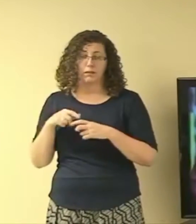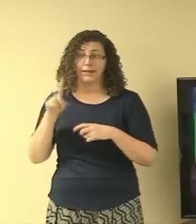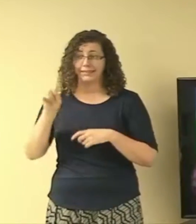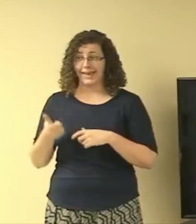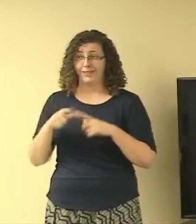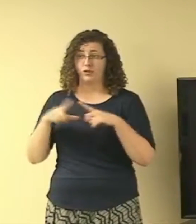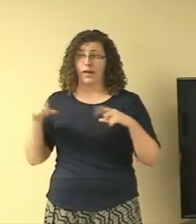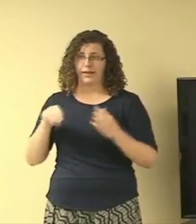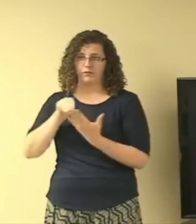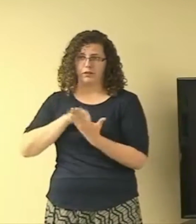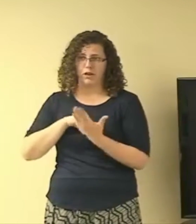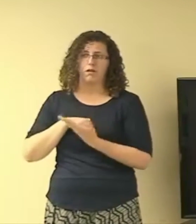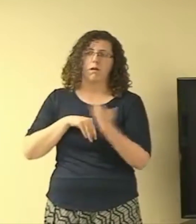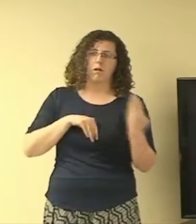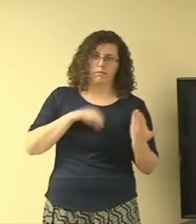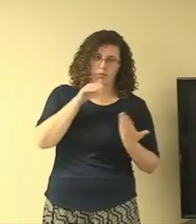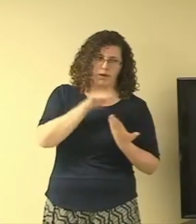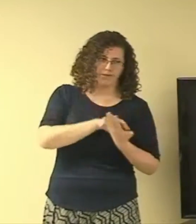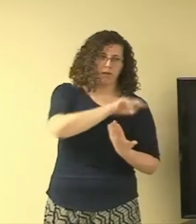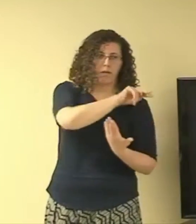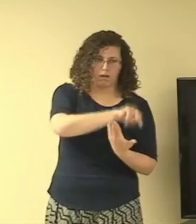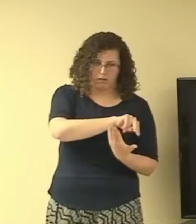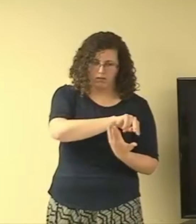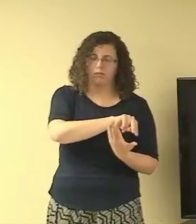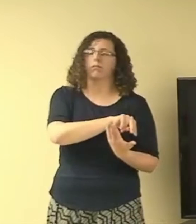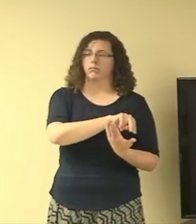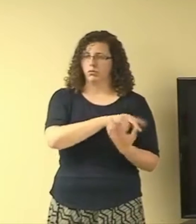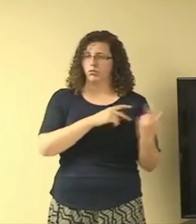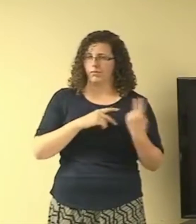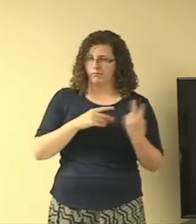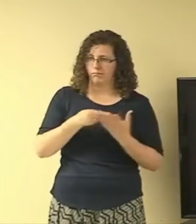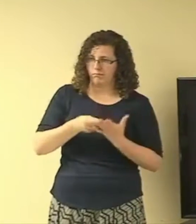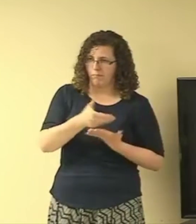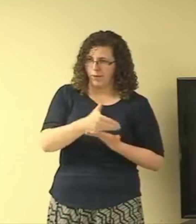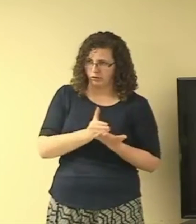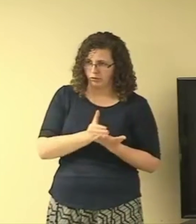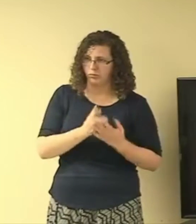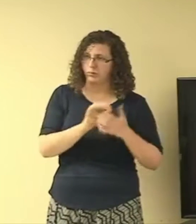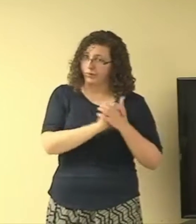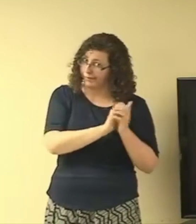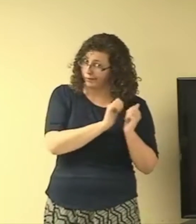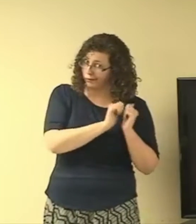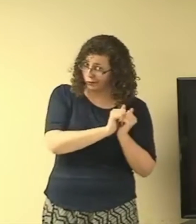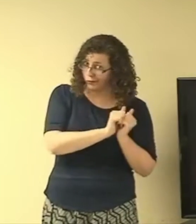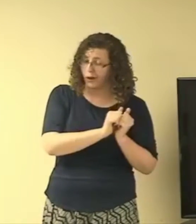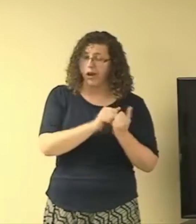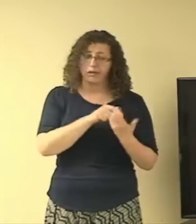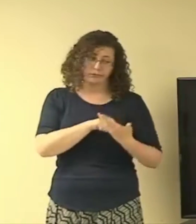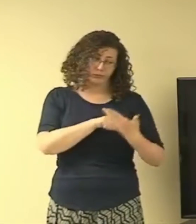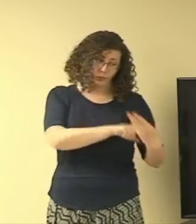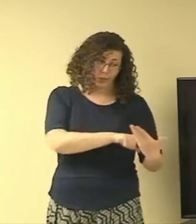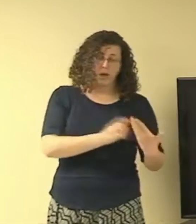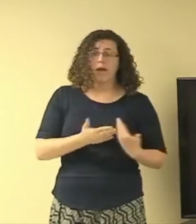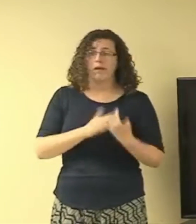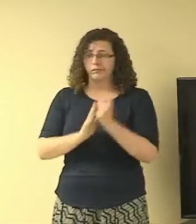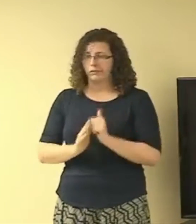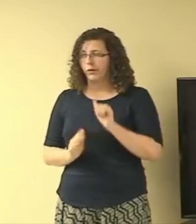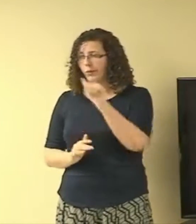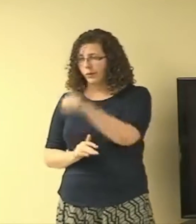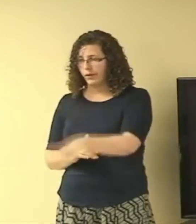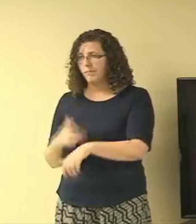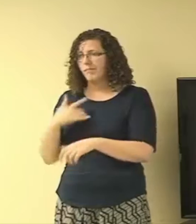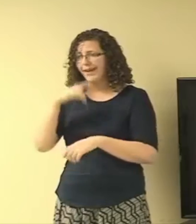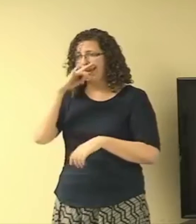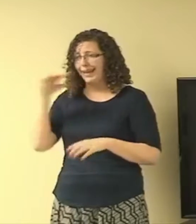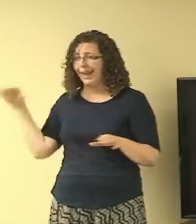already seen it, but I always, before I put it in, I open it up so she knows again, because we budget together. This is what it is, and I fold it in half, and I laid it in the thing, and my